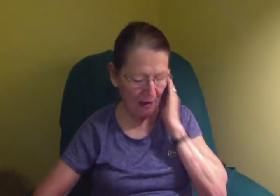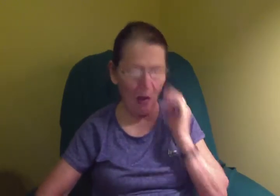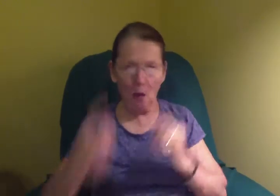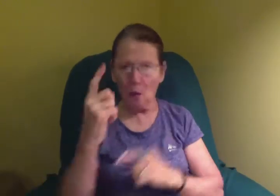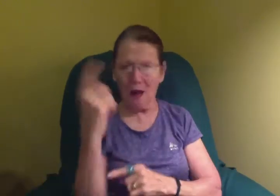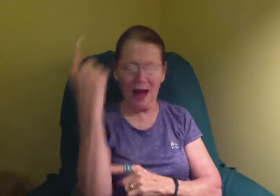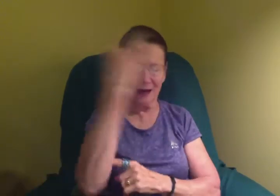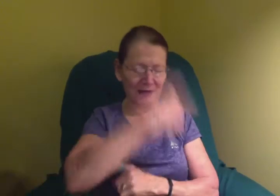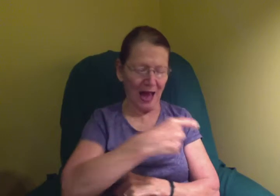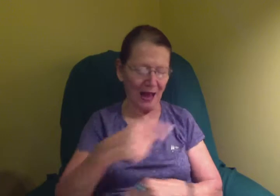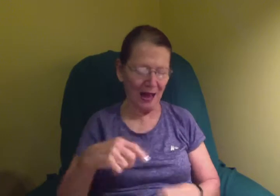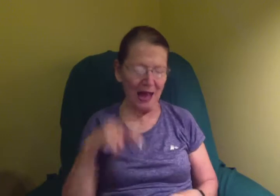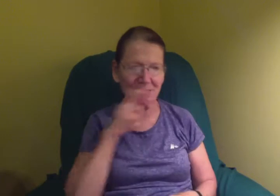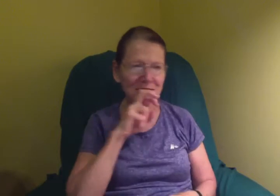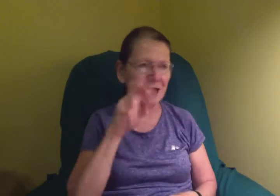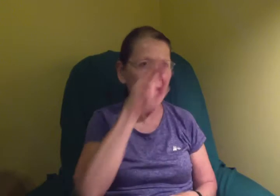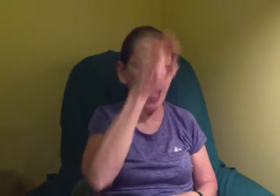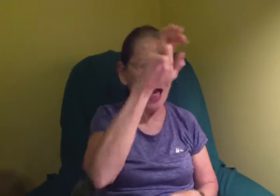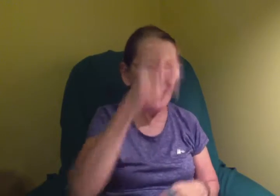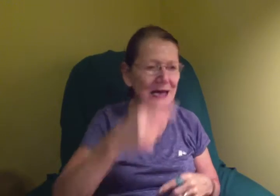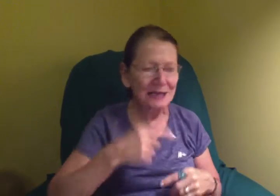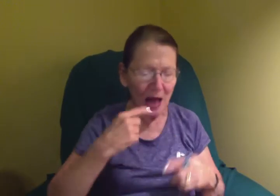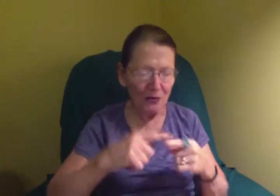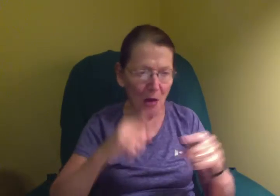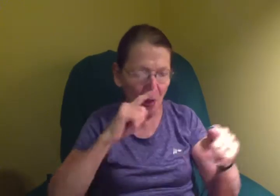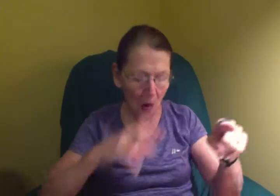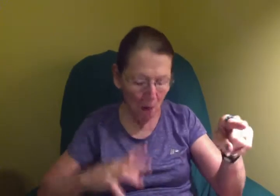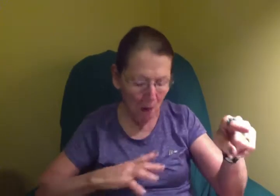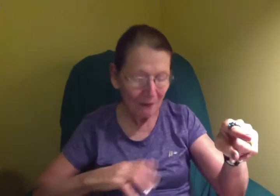but yeah, and, That was her birthday.